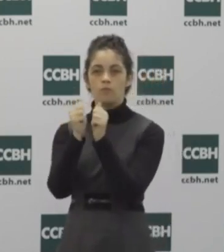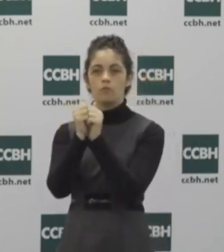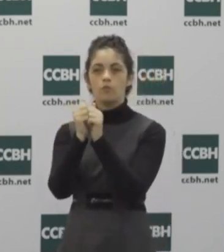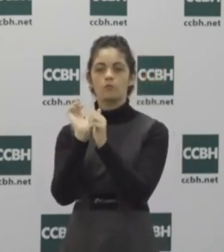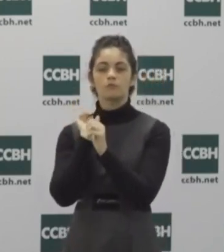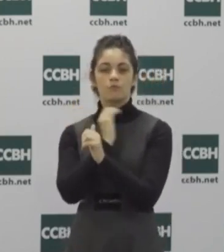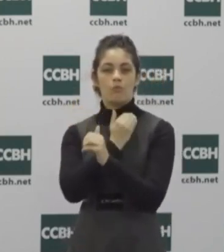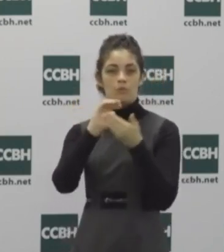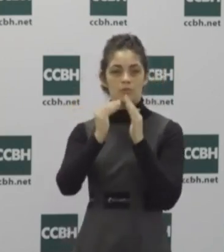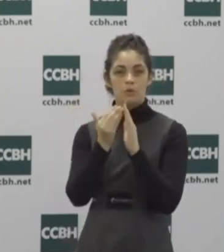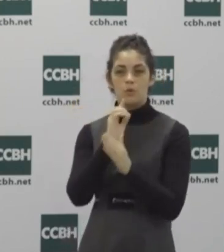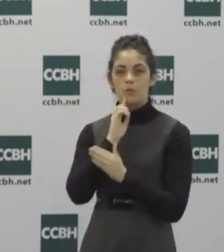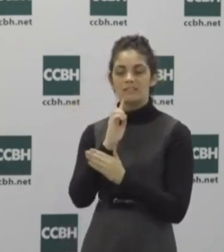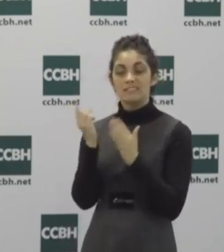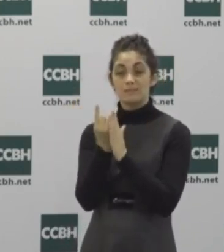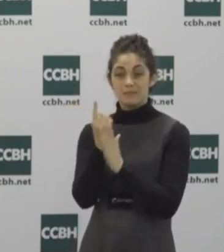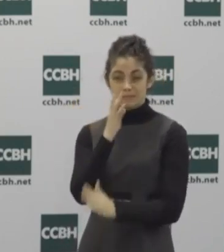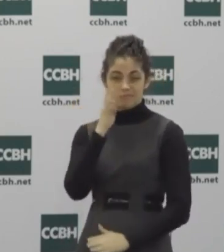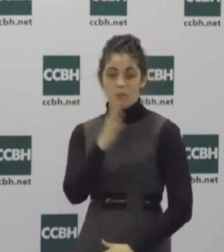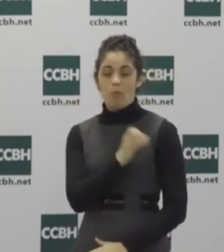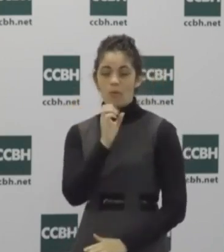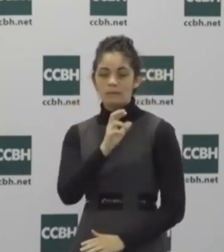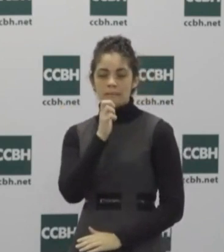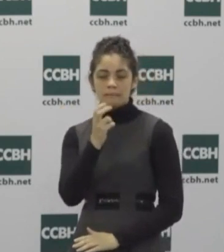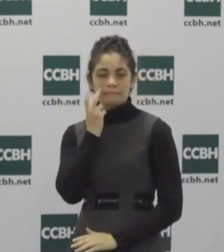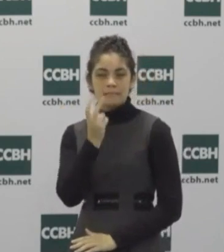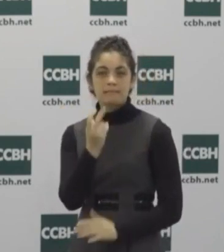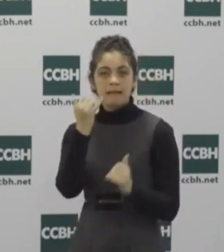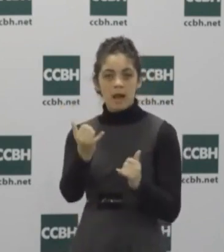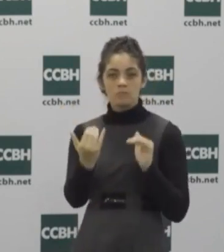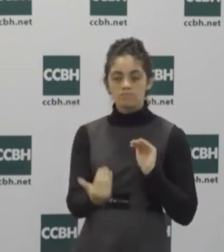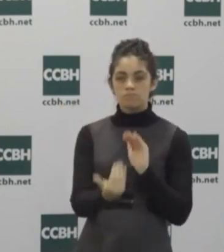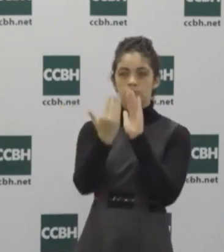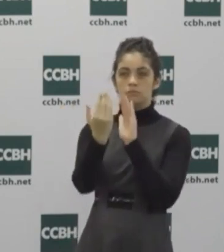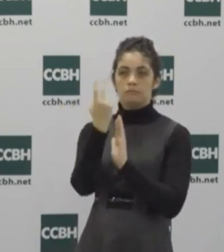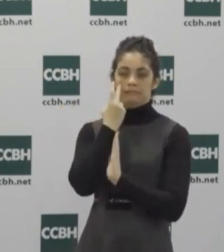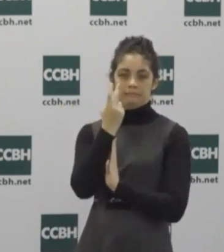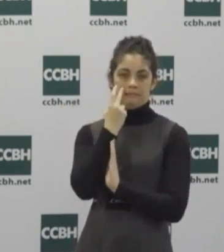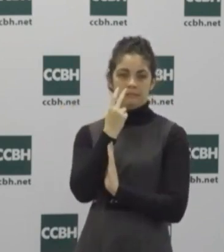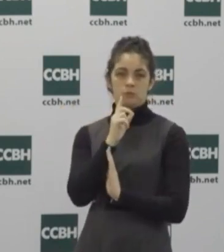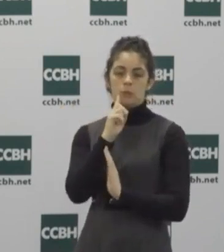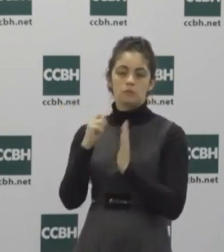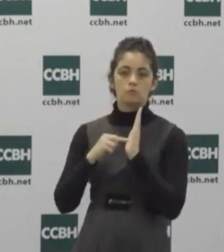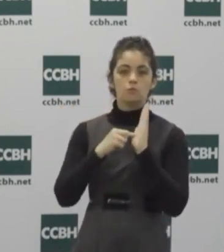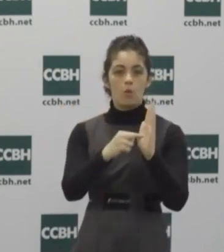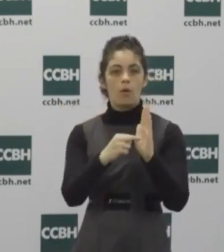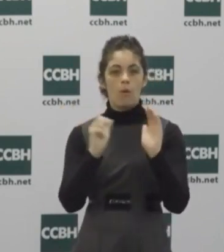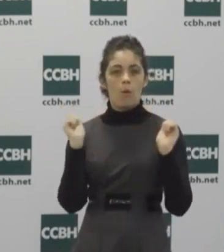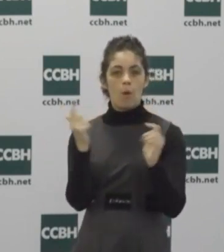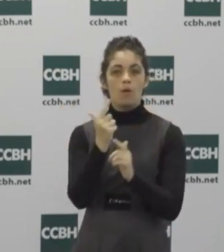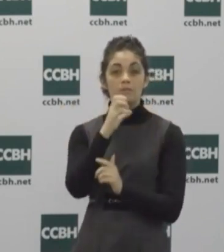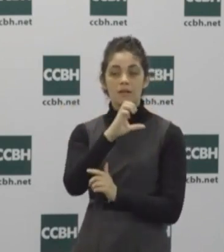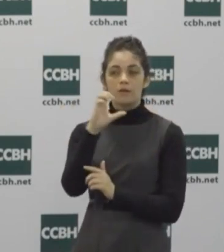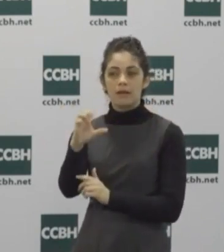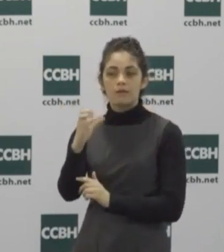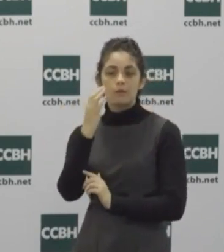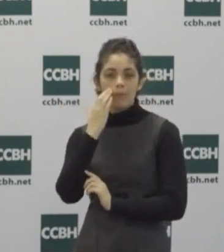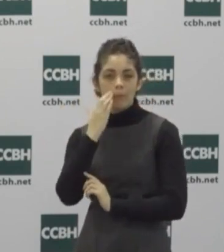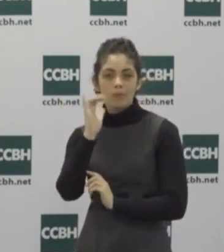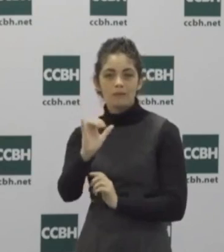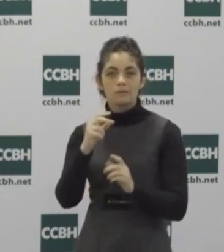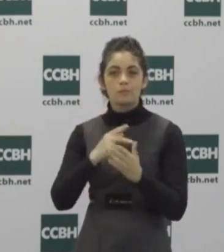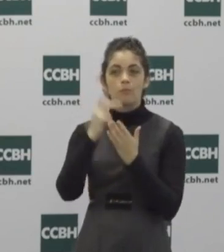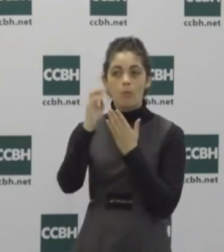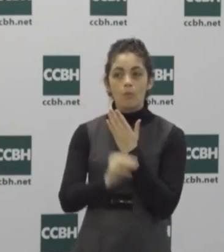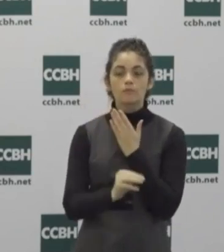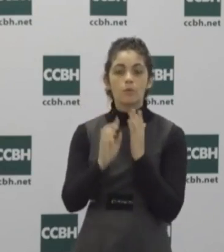that often are ignored or invisible is a great demonstration that Cuyahoga County does care, and the programs